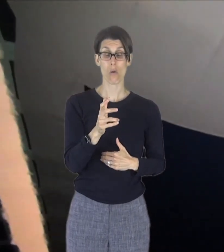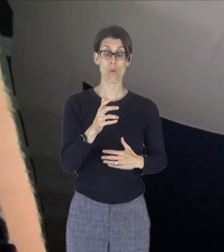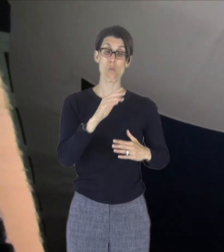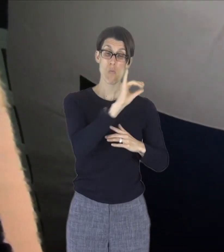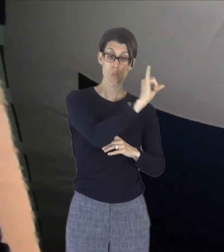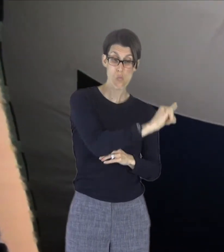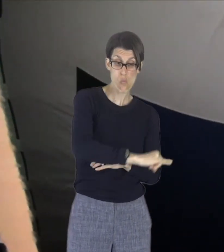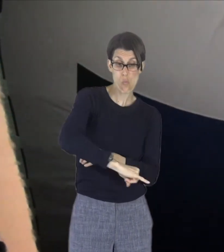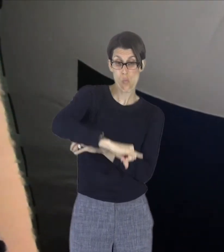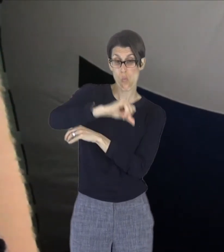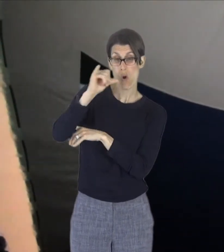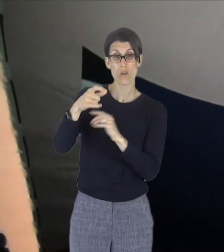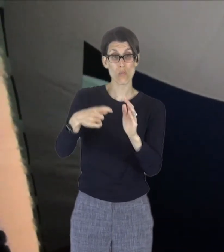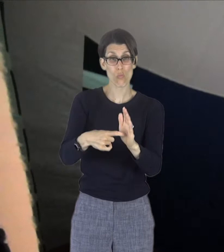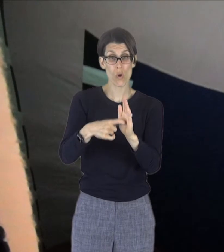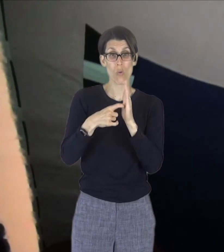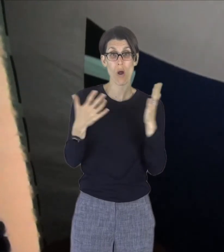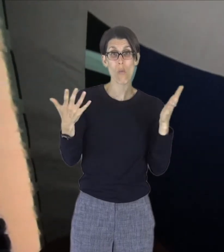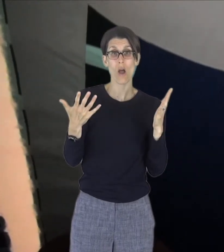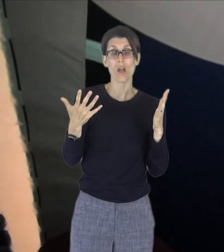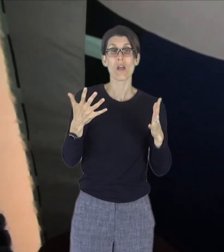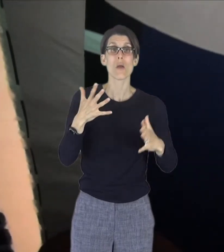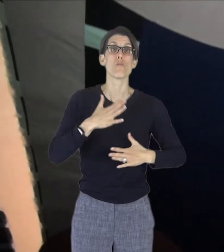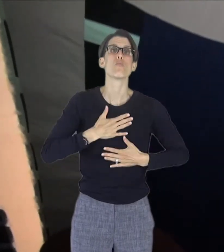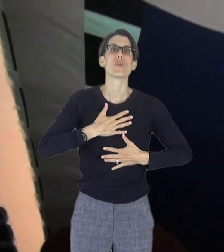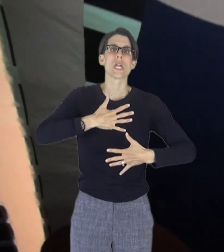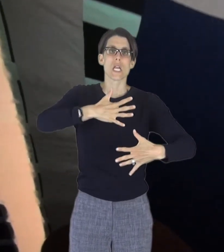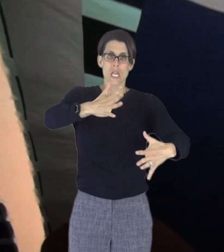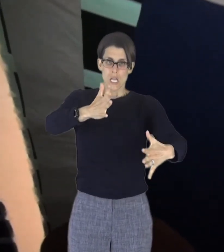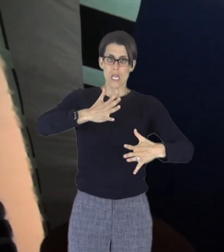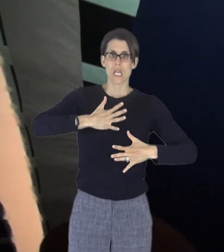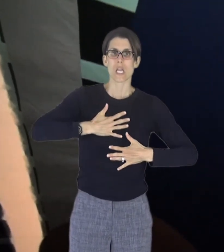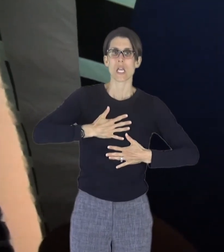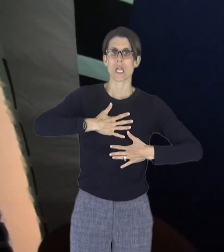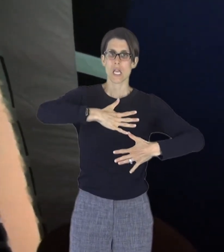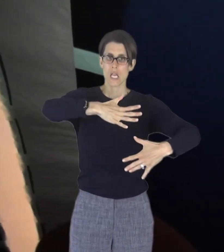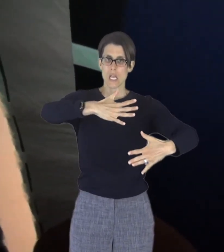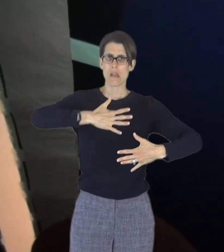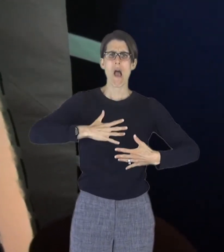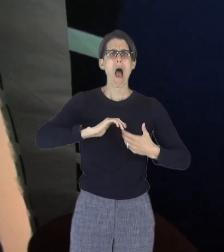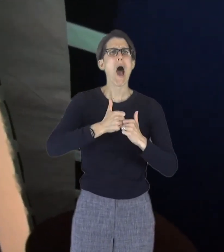They breathe air. It comes in through their blowhole on top of their head.